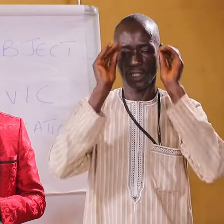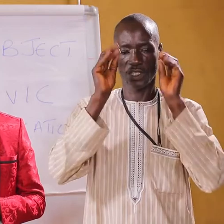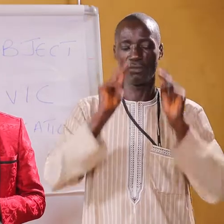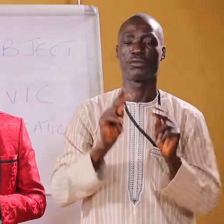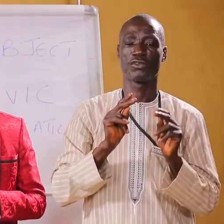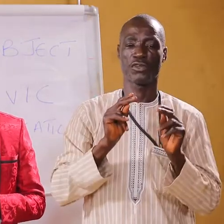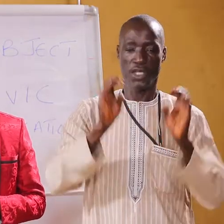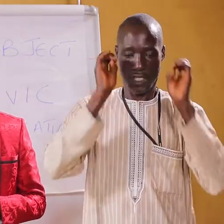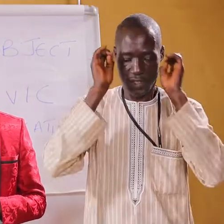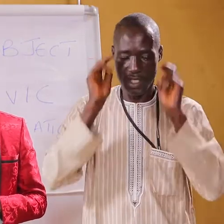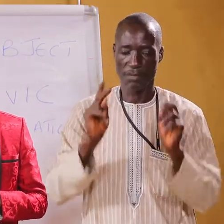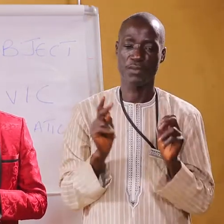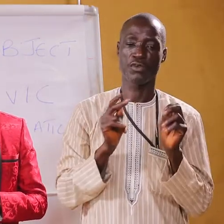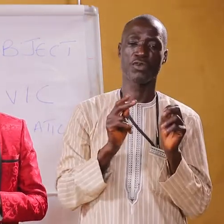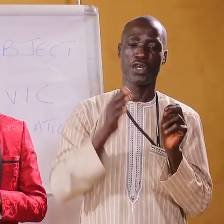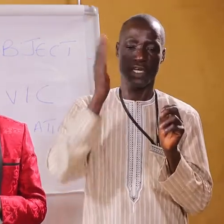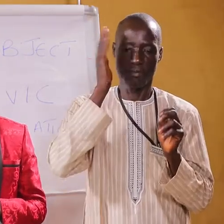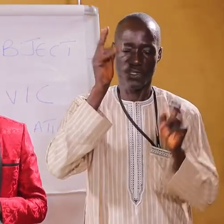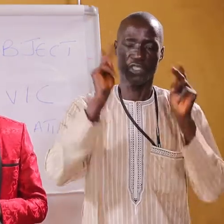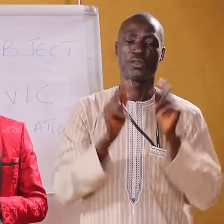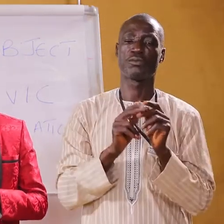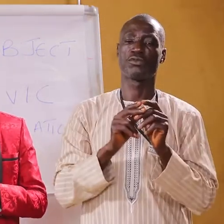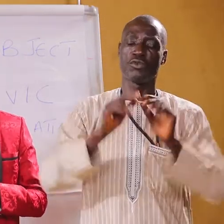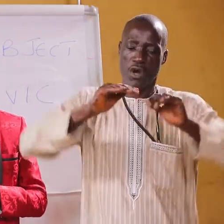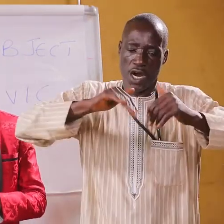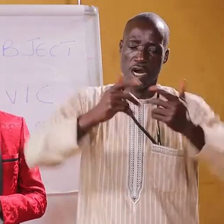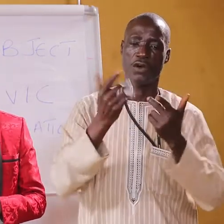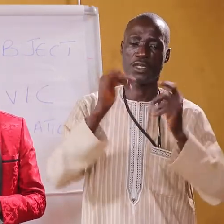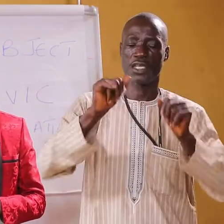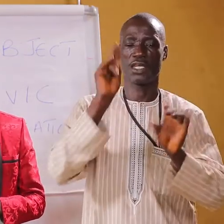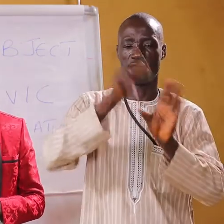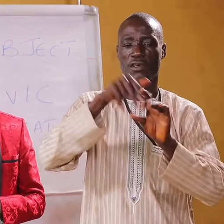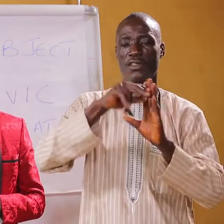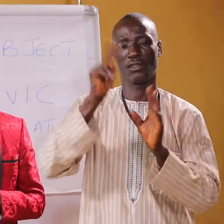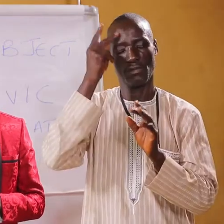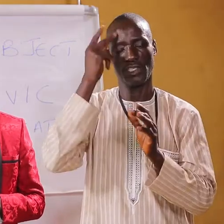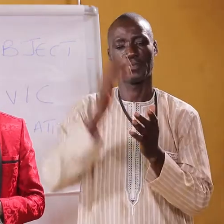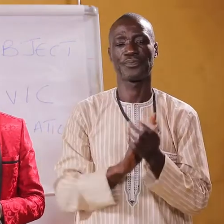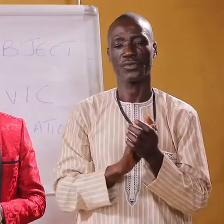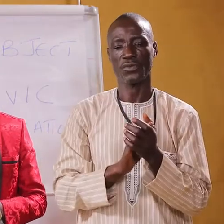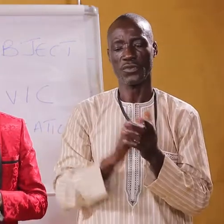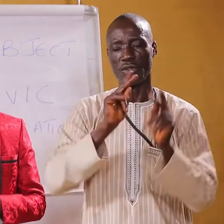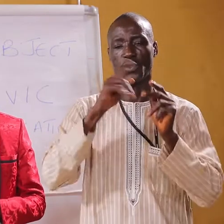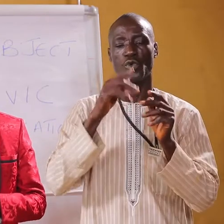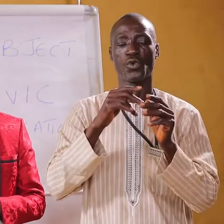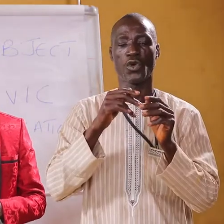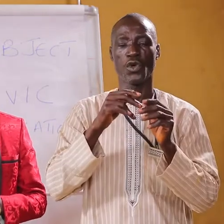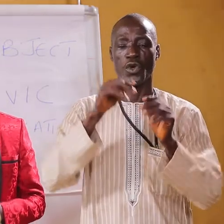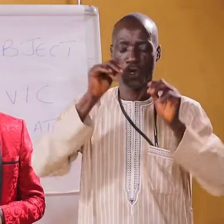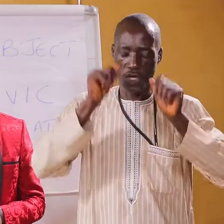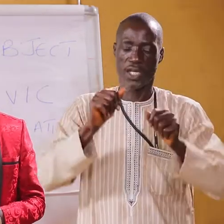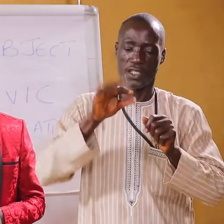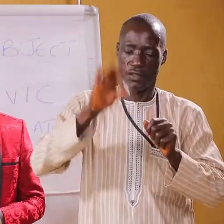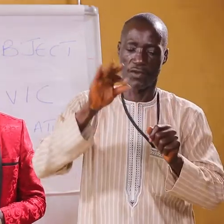election matters. For example, they've been able to encourage electorates, those who are eligible to vote, to go and register and get